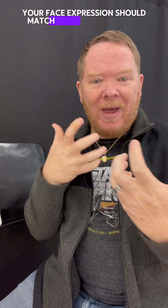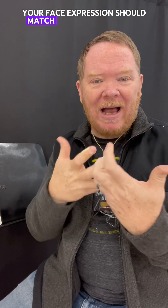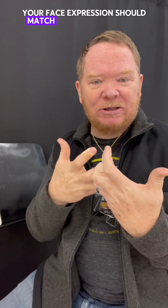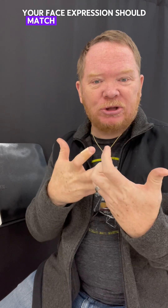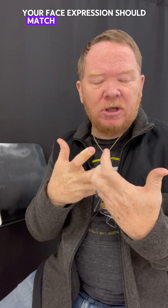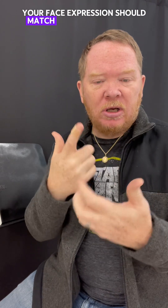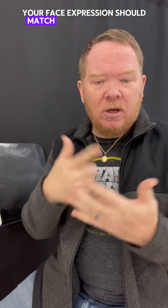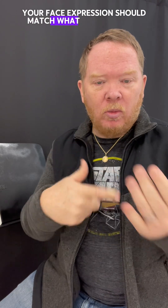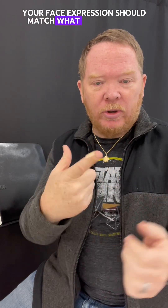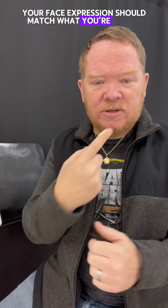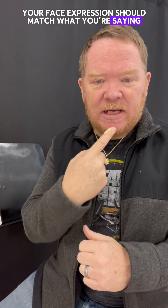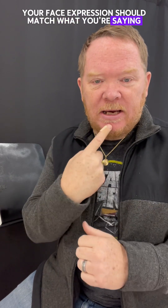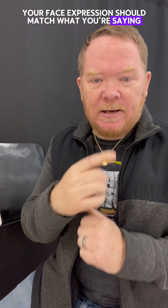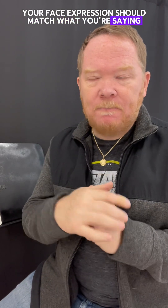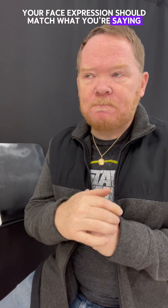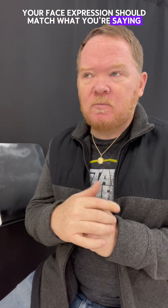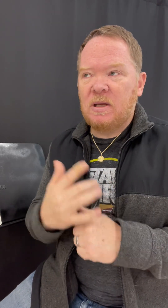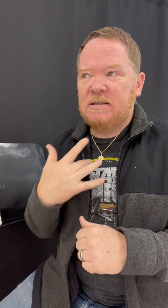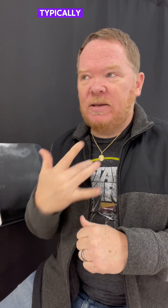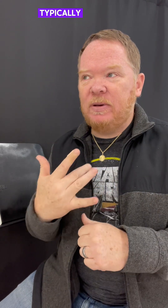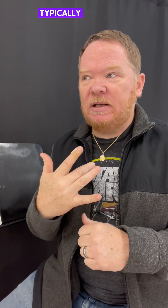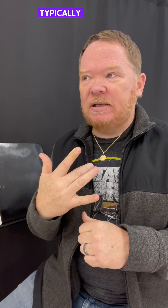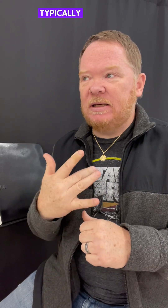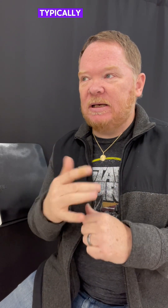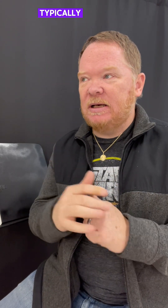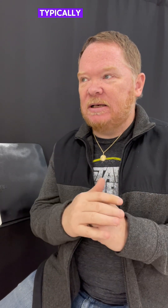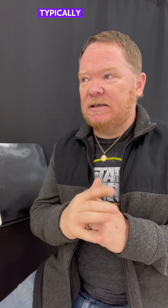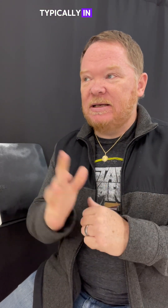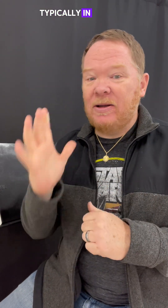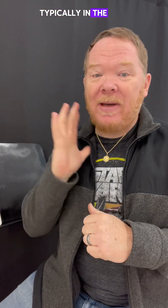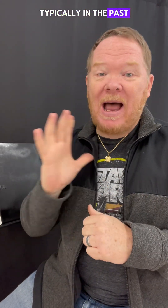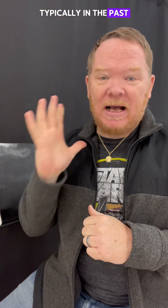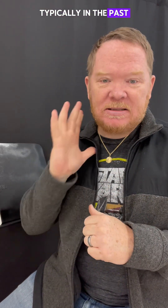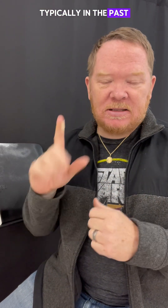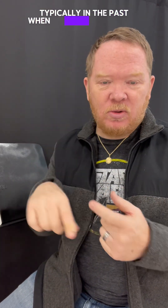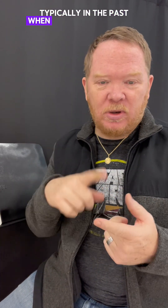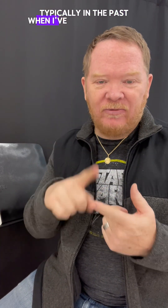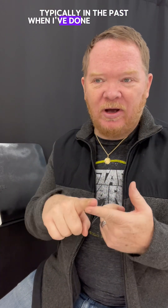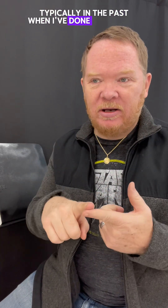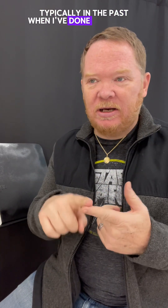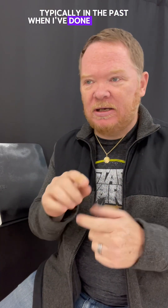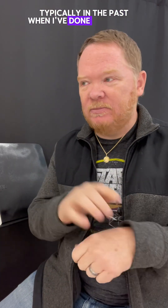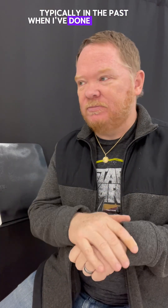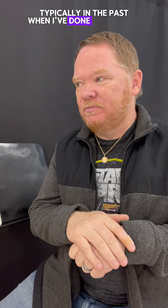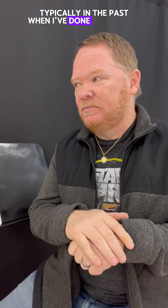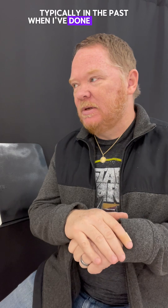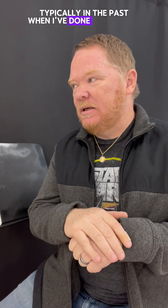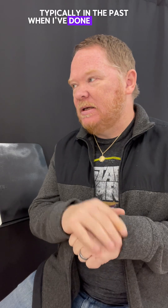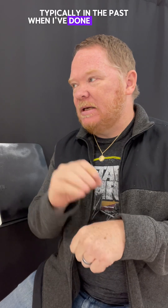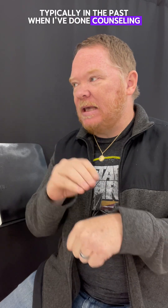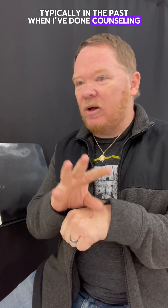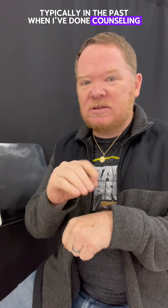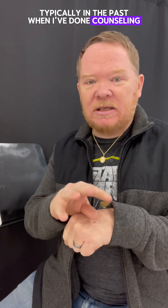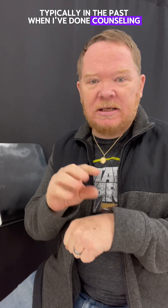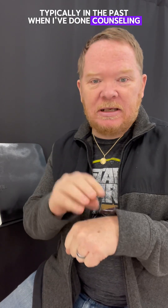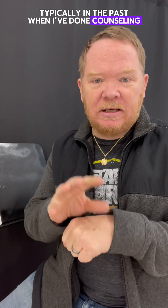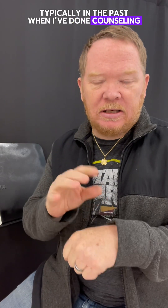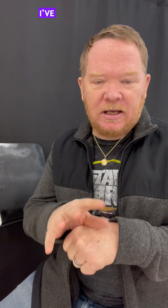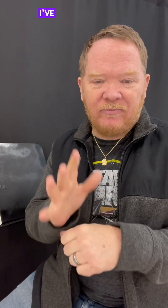match what you're saying. Typically, in the past, when I've done counseling and I've talked